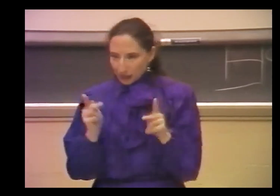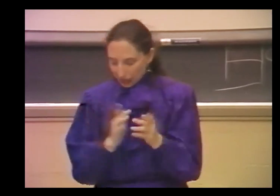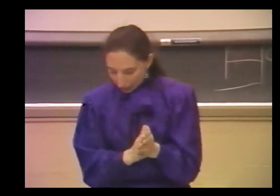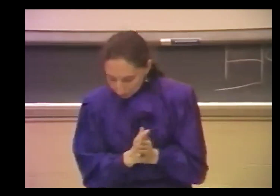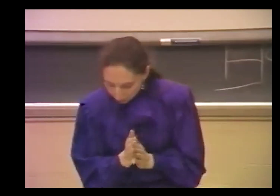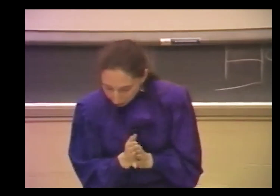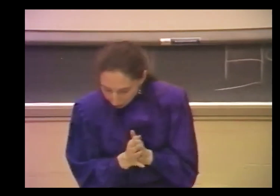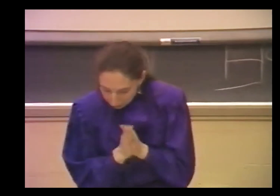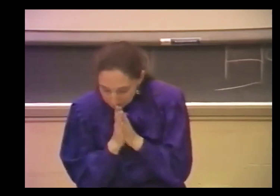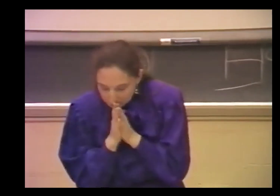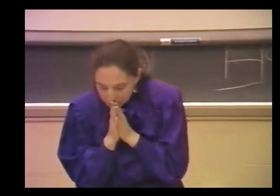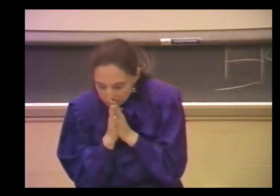Okay,